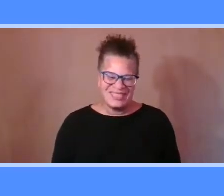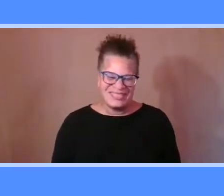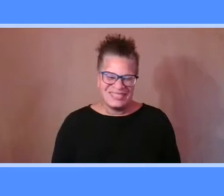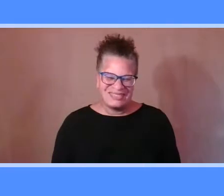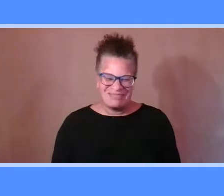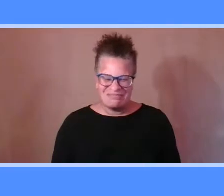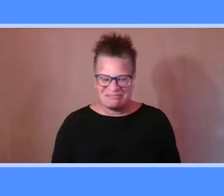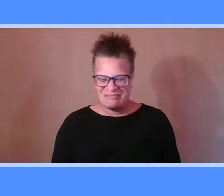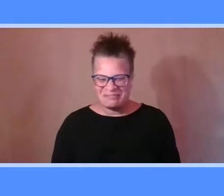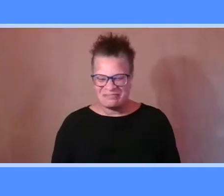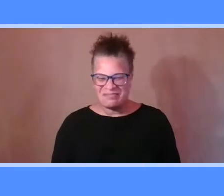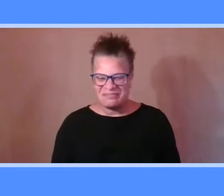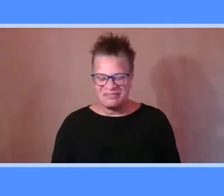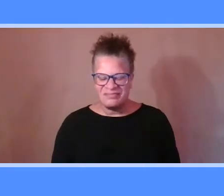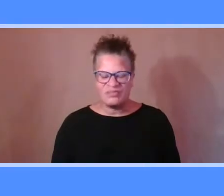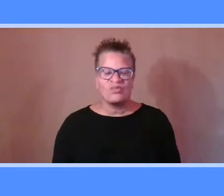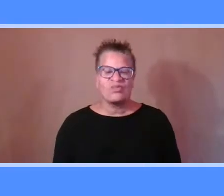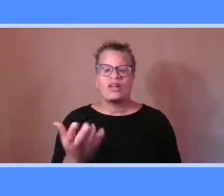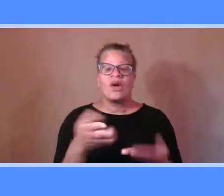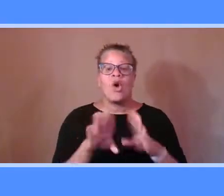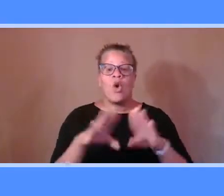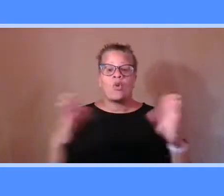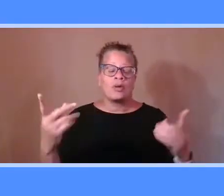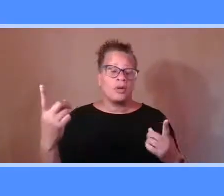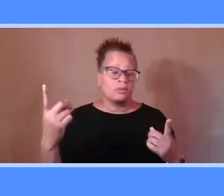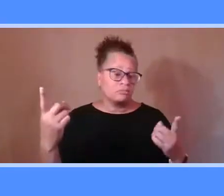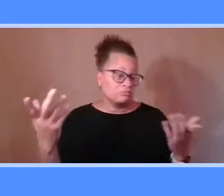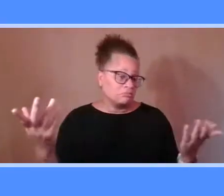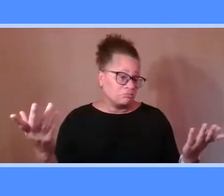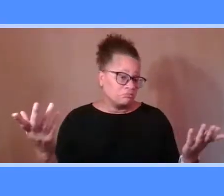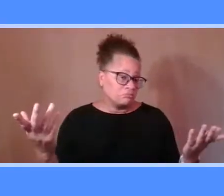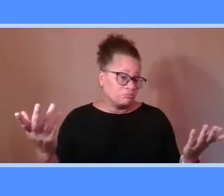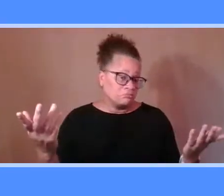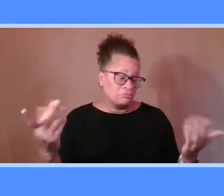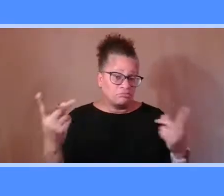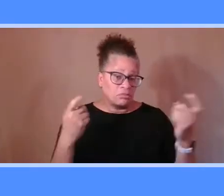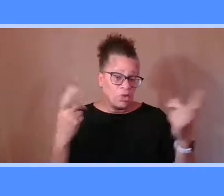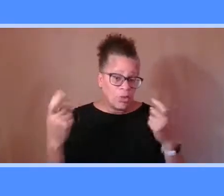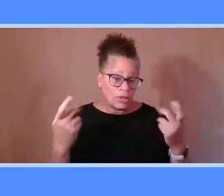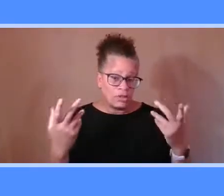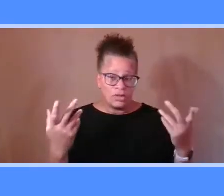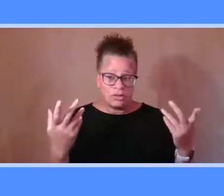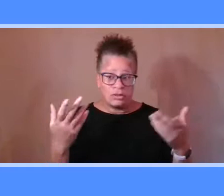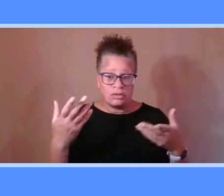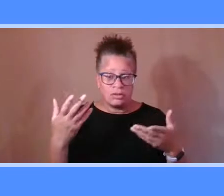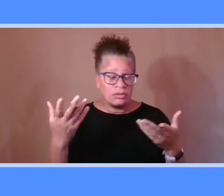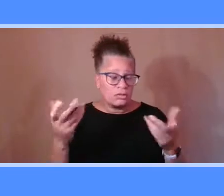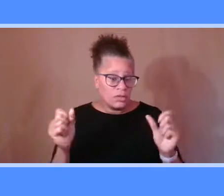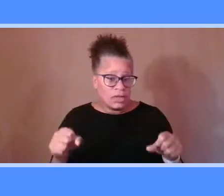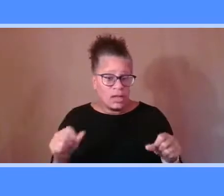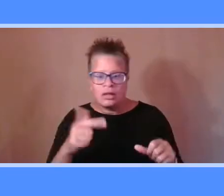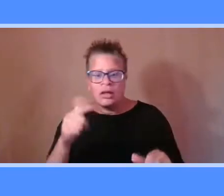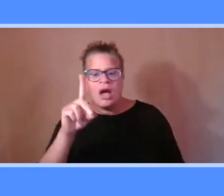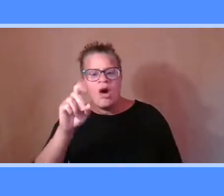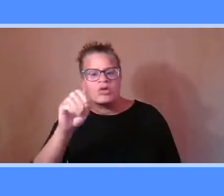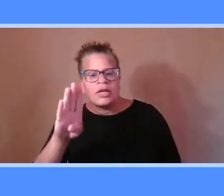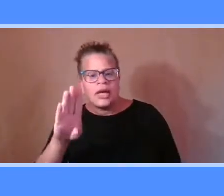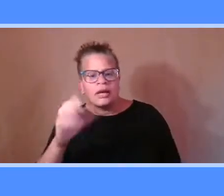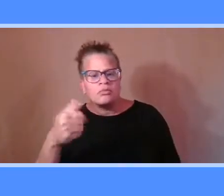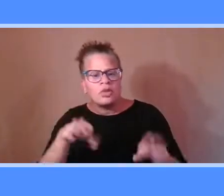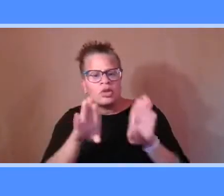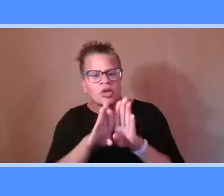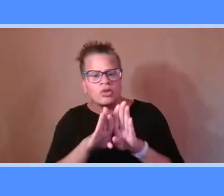So we can open it up to some questions at the end. Deb, do you want to maybe close us